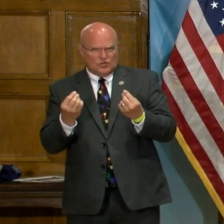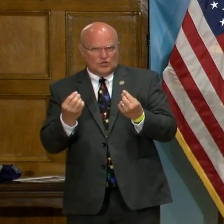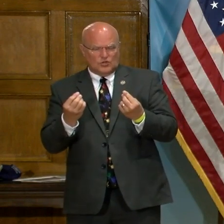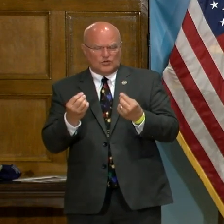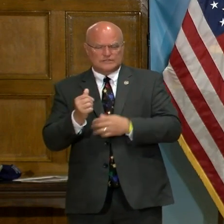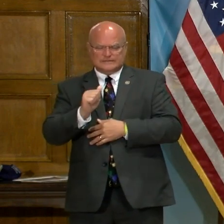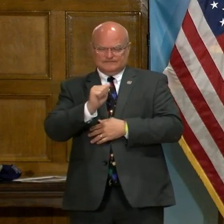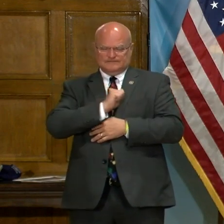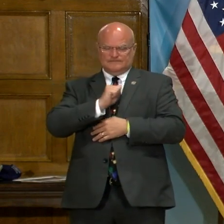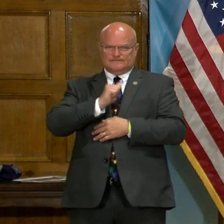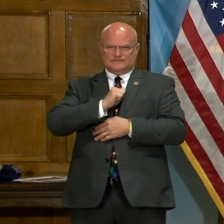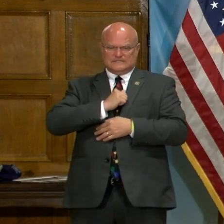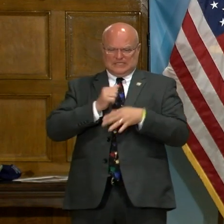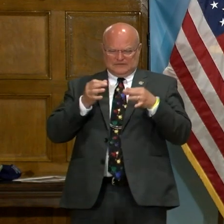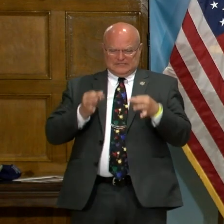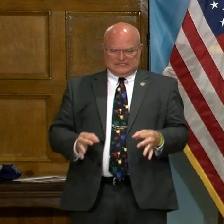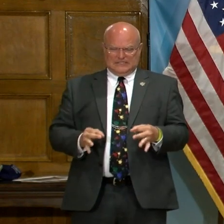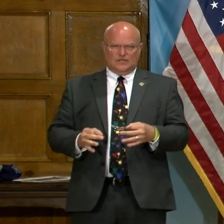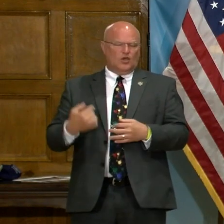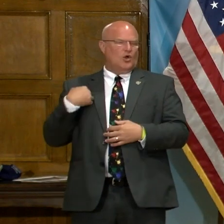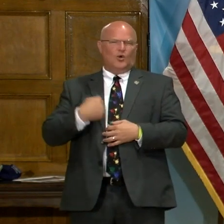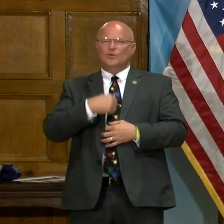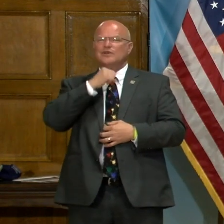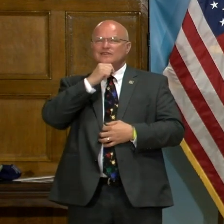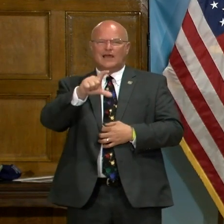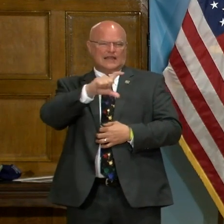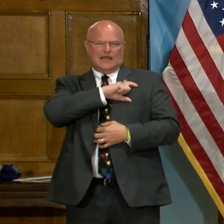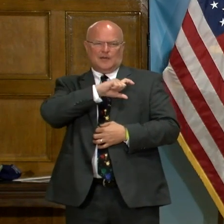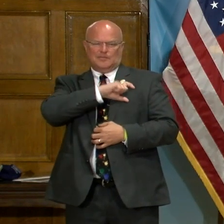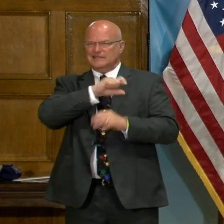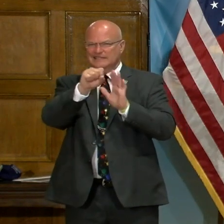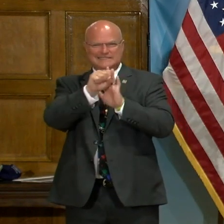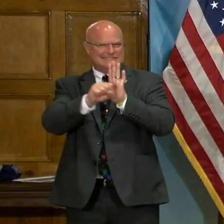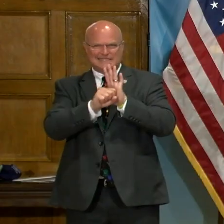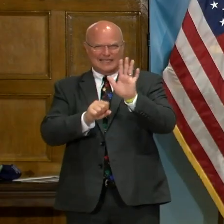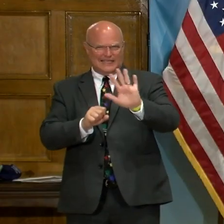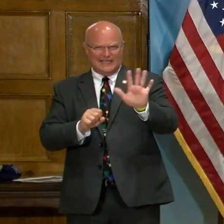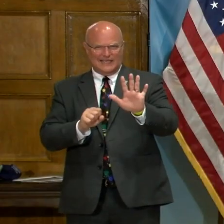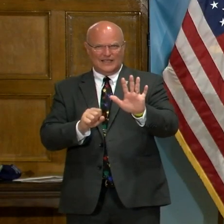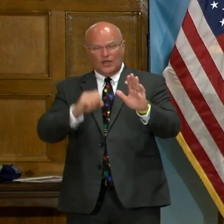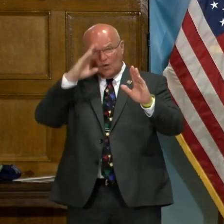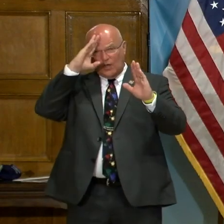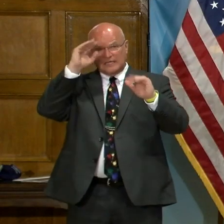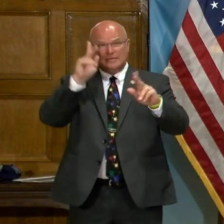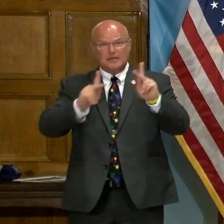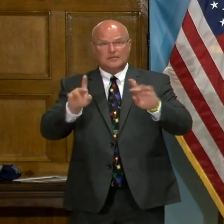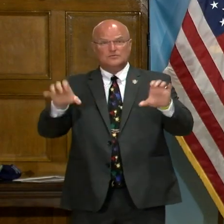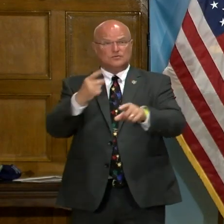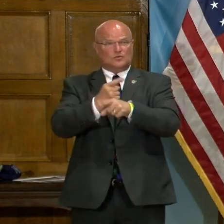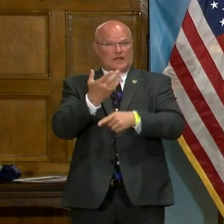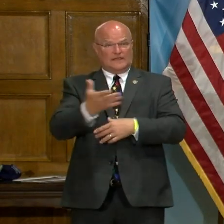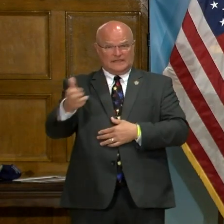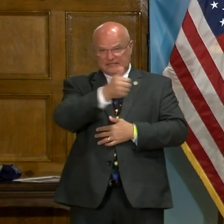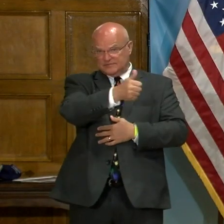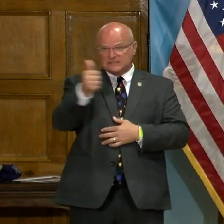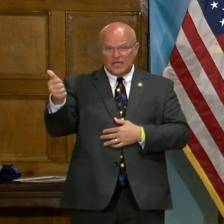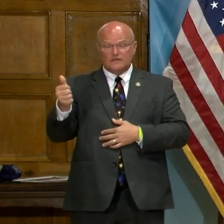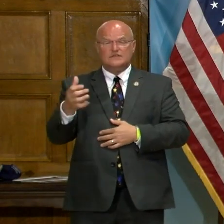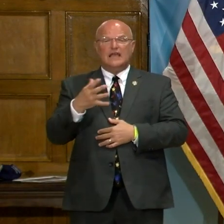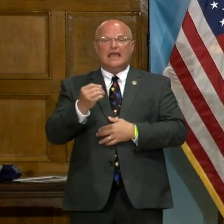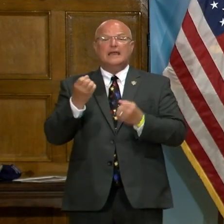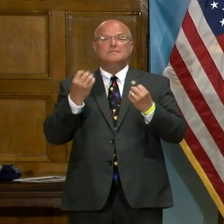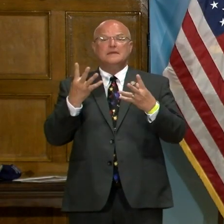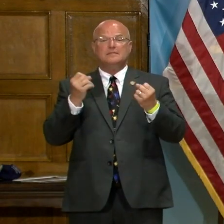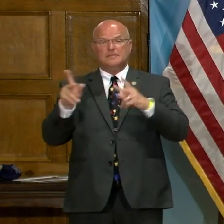of self-discipline. We're not a heavy police state, as I've mentioned before. We expect people to do the right thing, and a lot of them are trying to do the